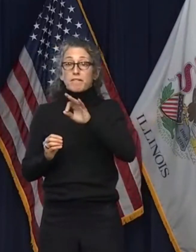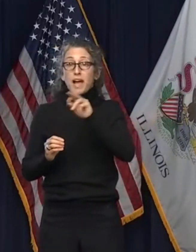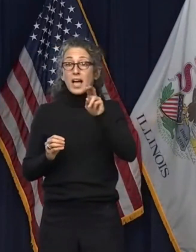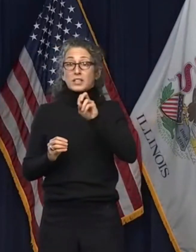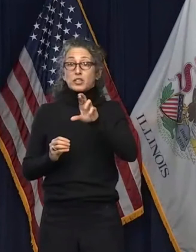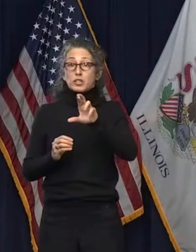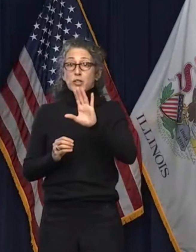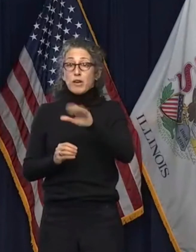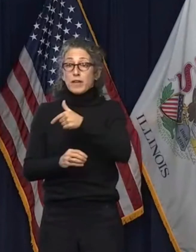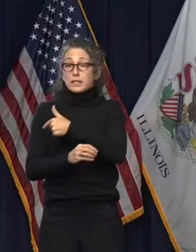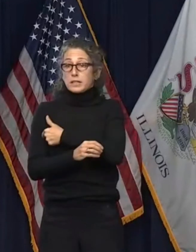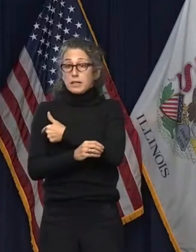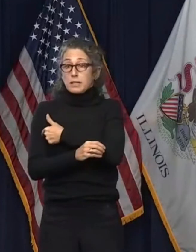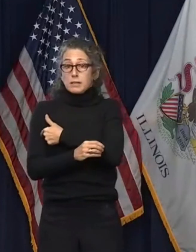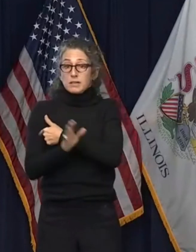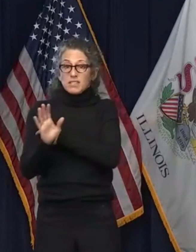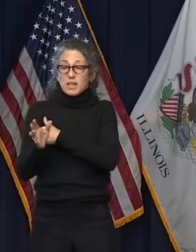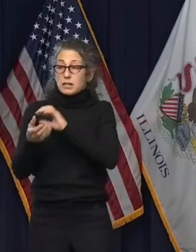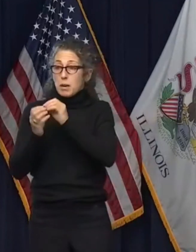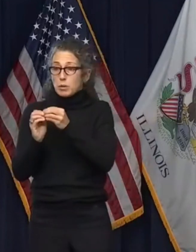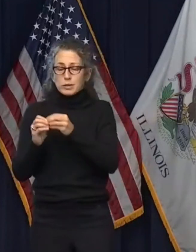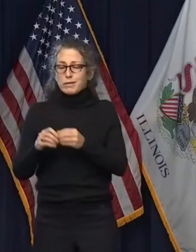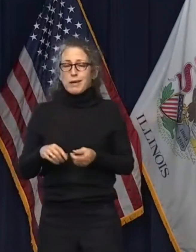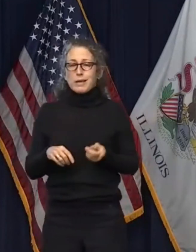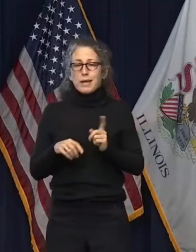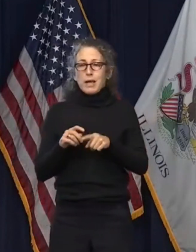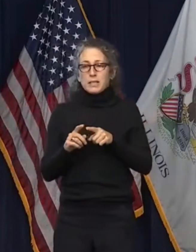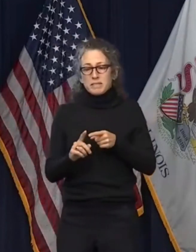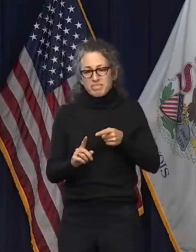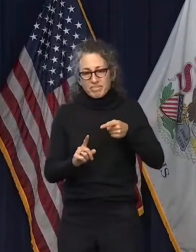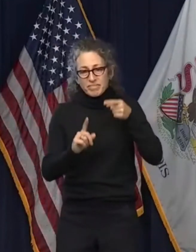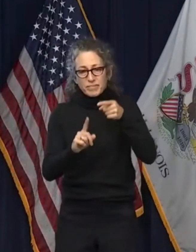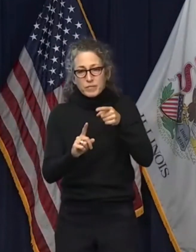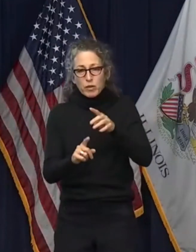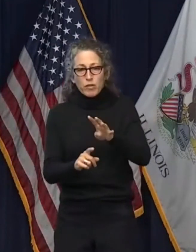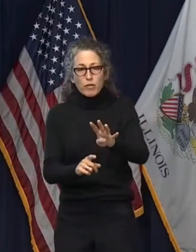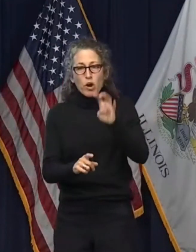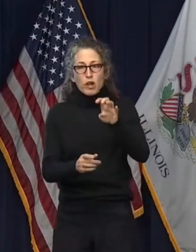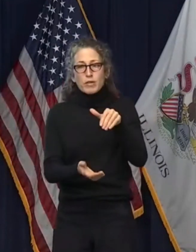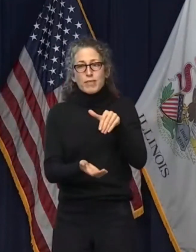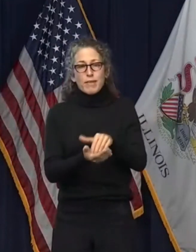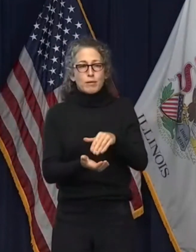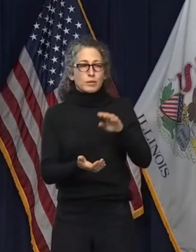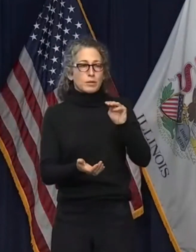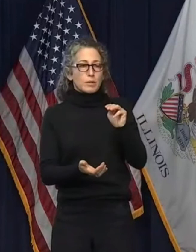wouldn't write a story that pins down 400,000 Moderna